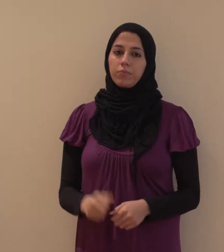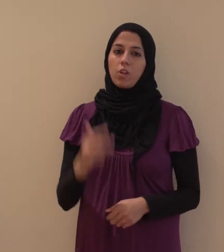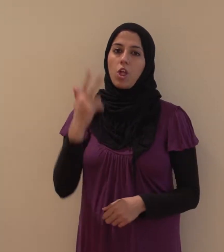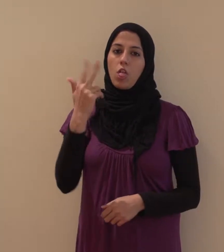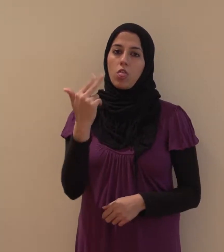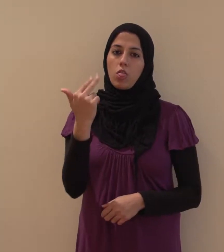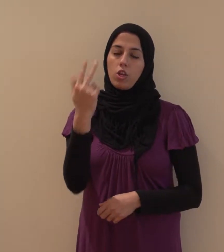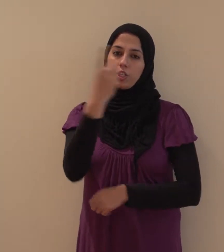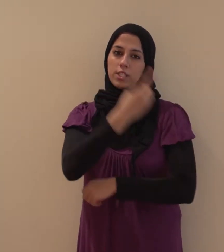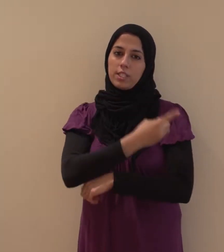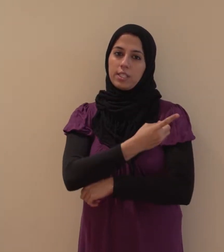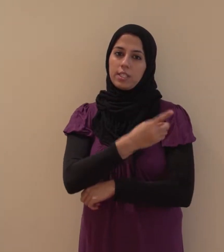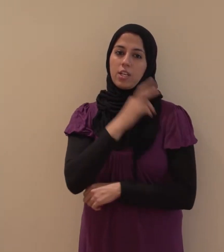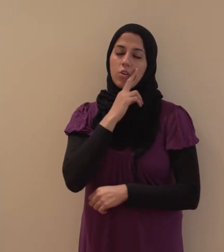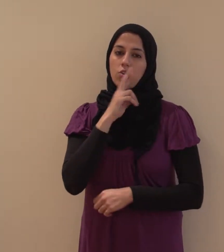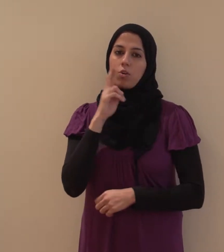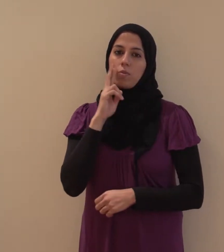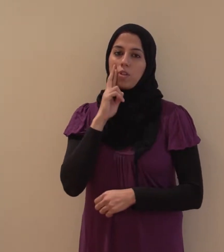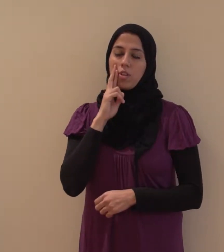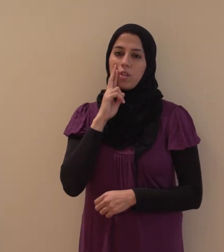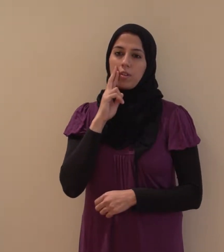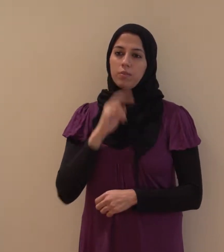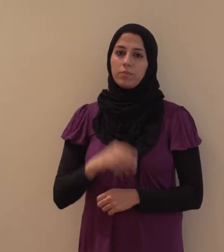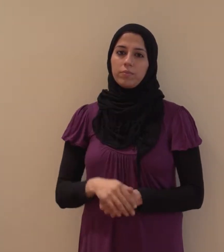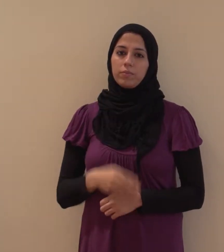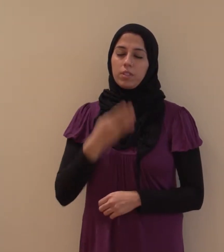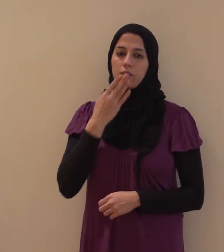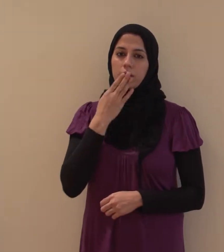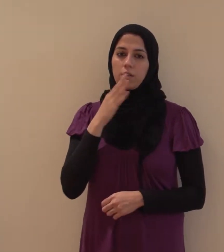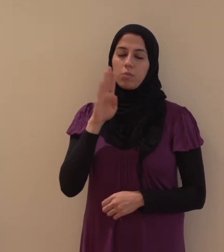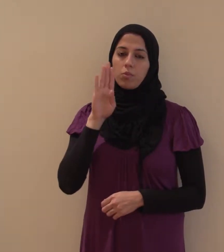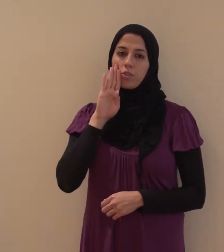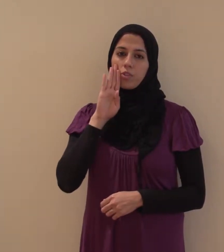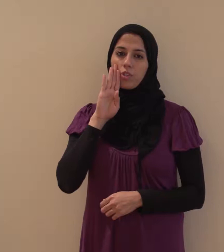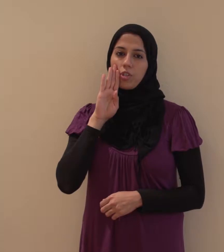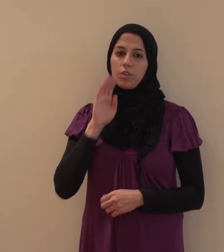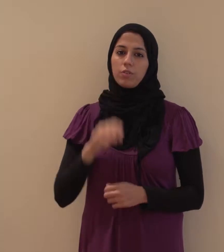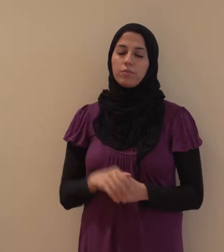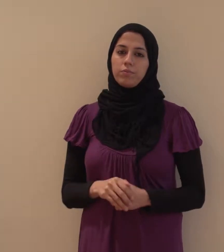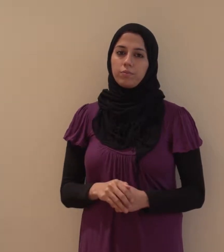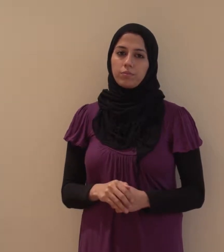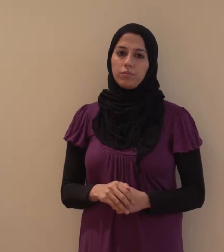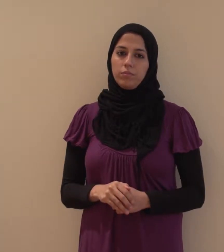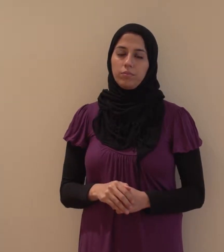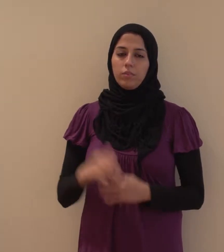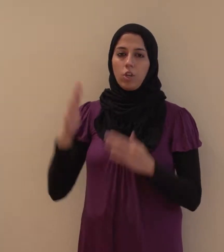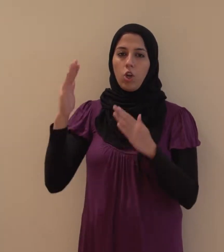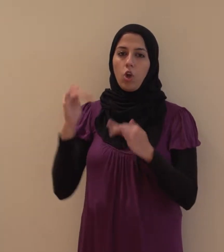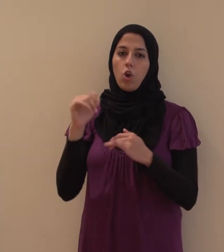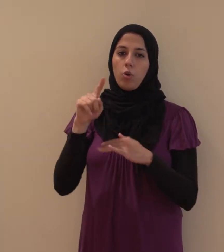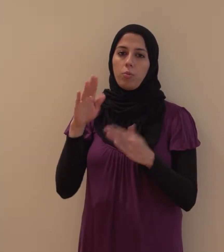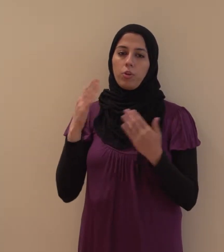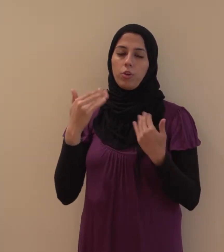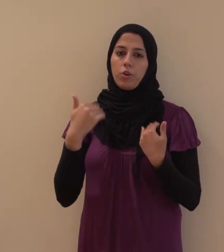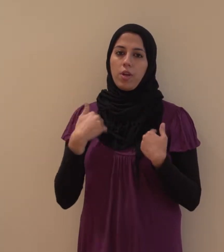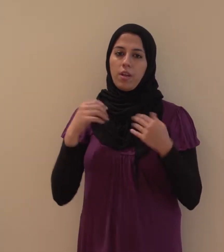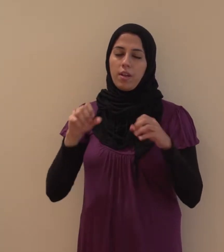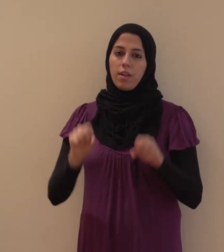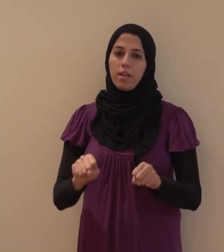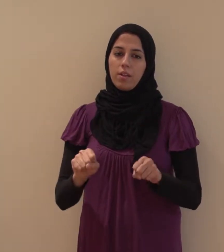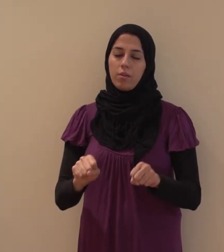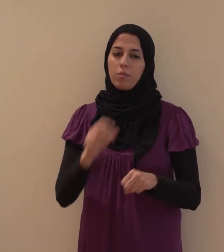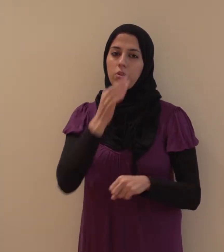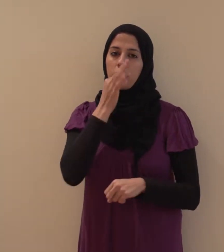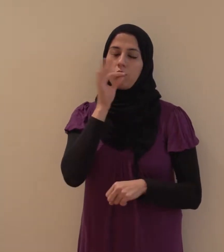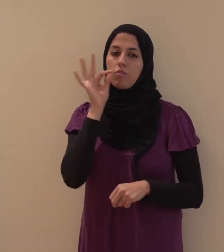been able to fast in the day time and have been able to stand in the prayers in the night time,